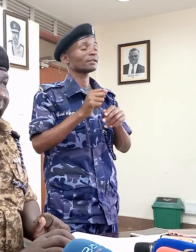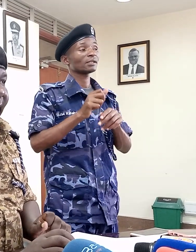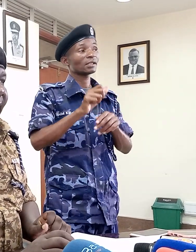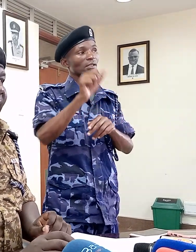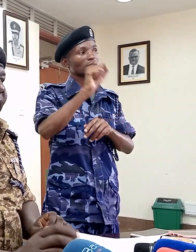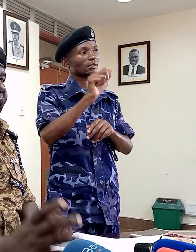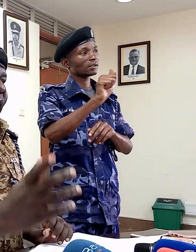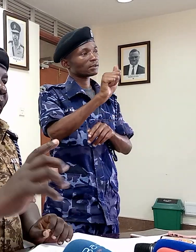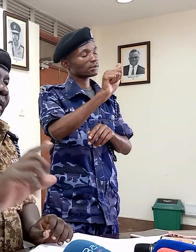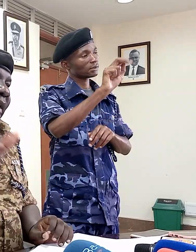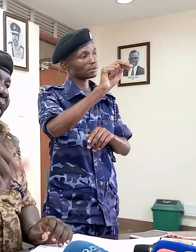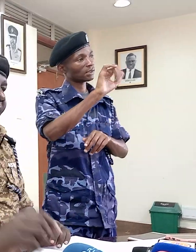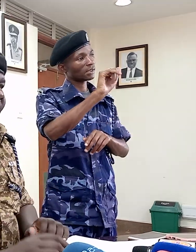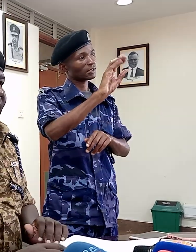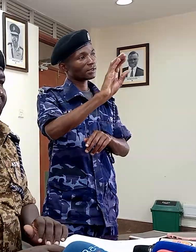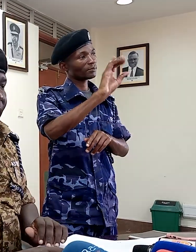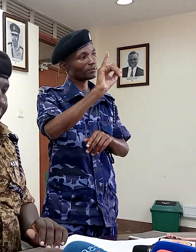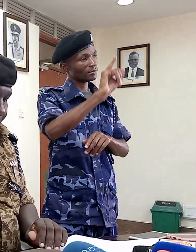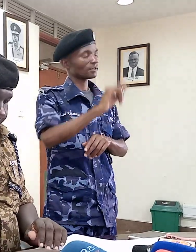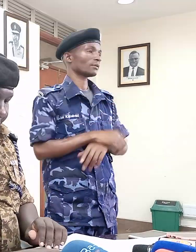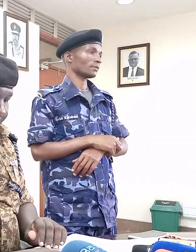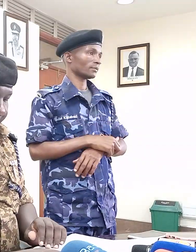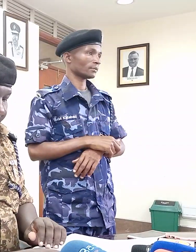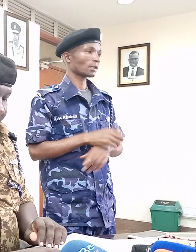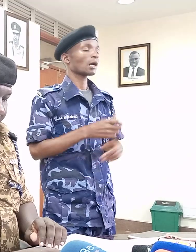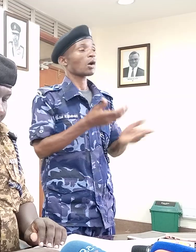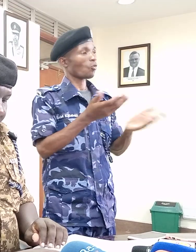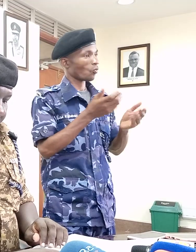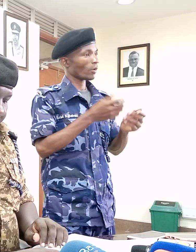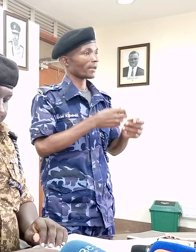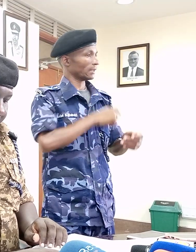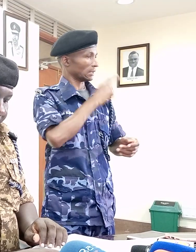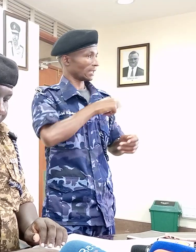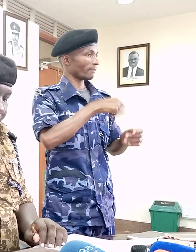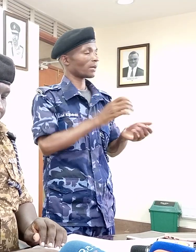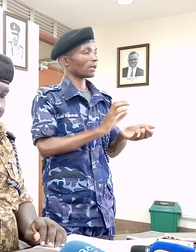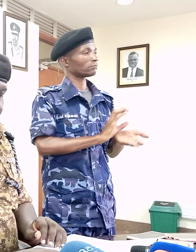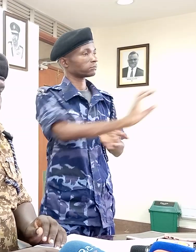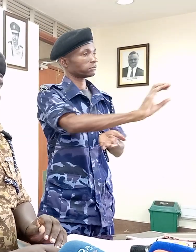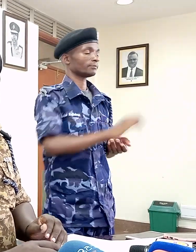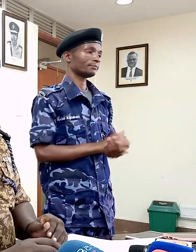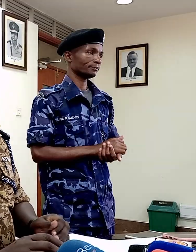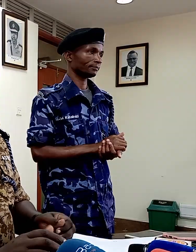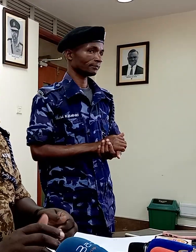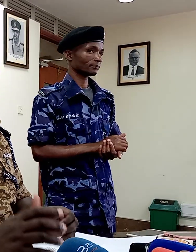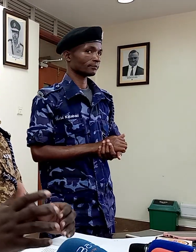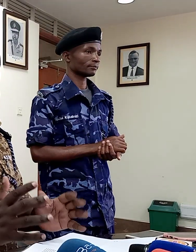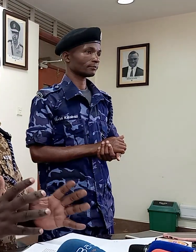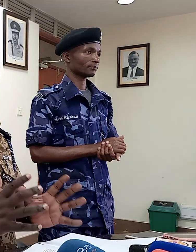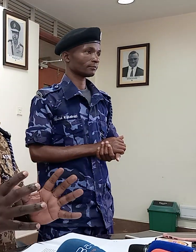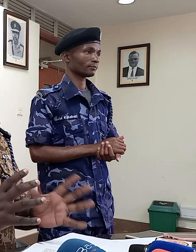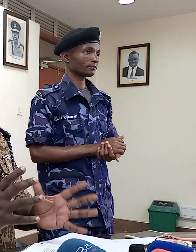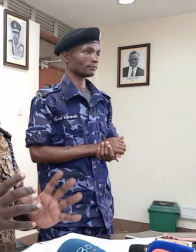where his salary is actually posted. Of course,